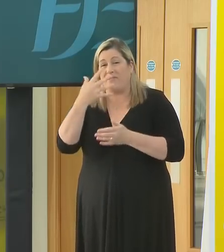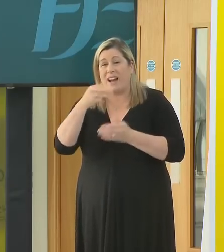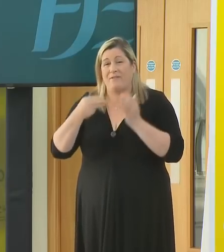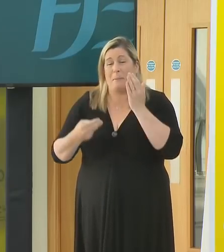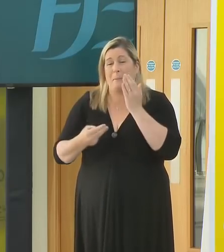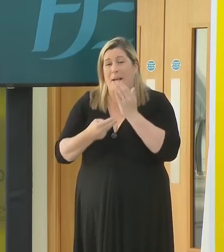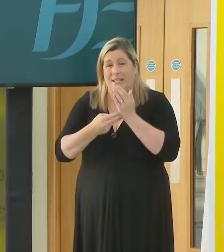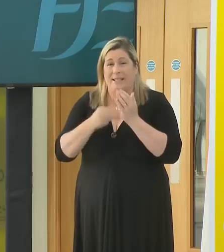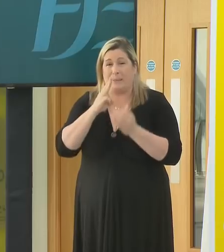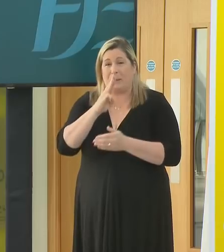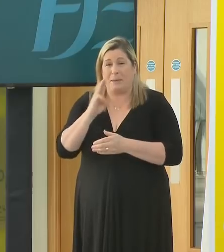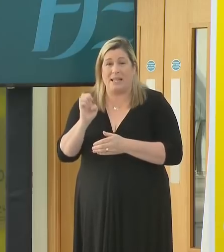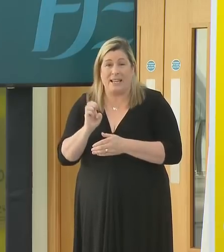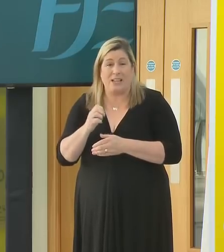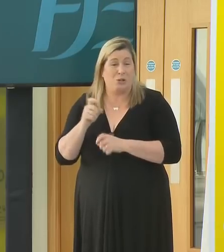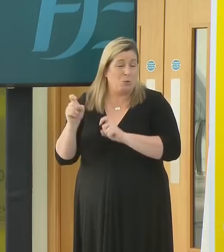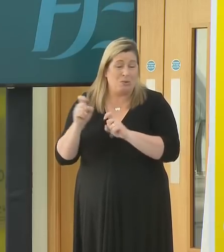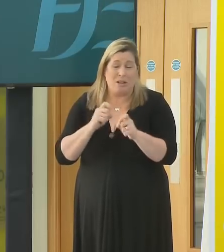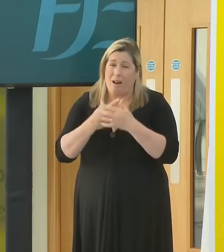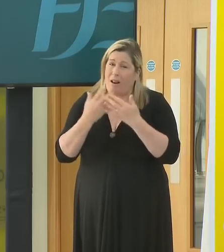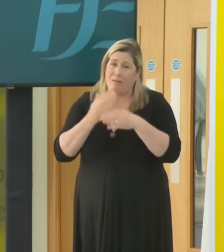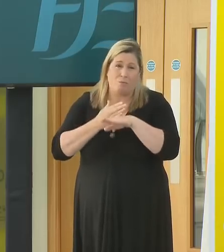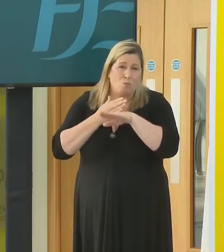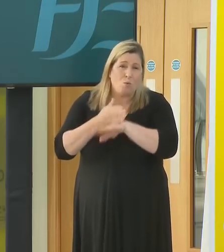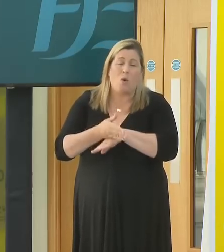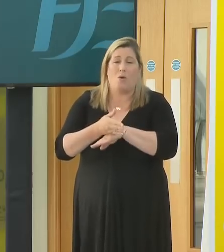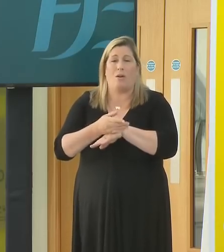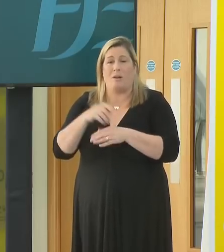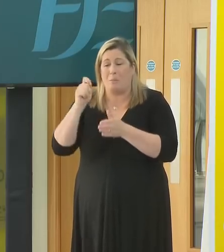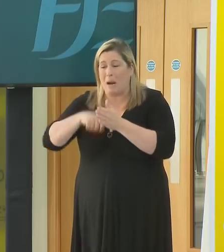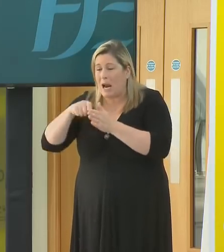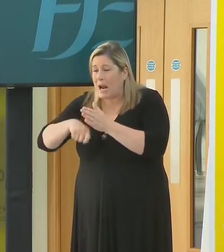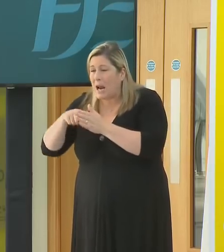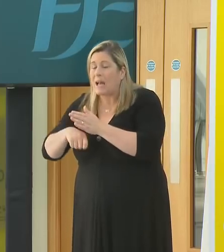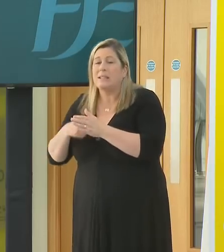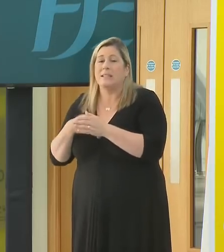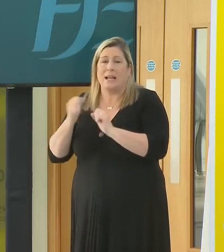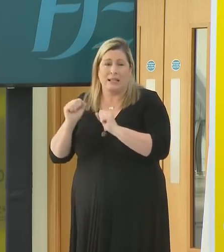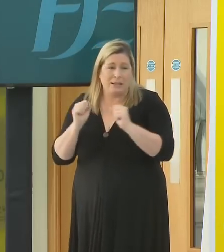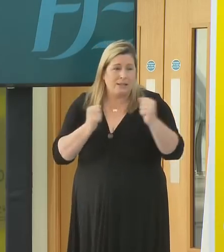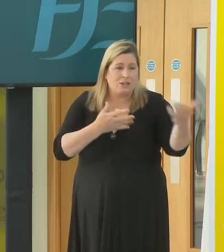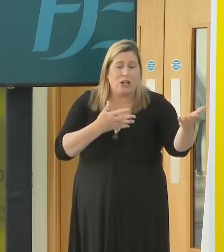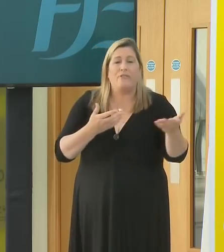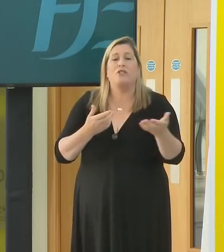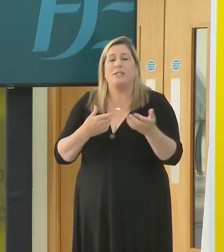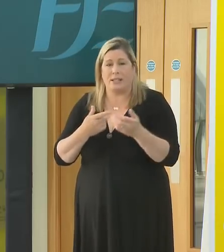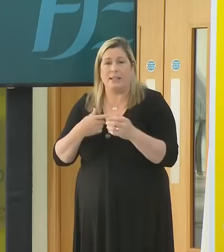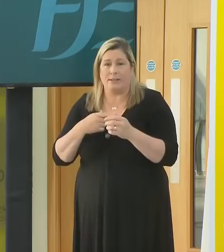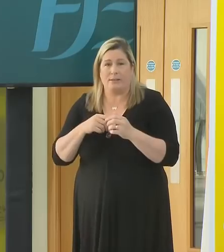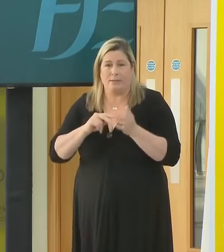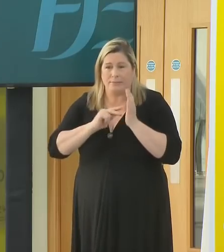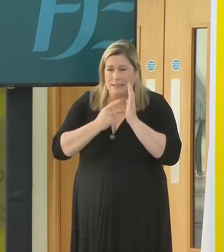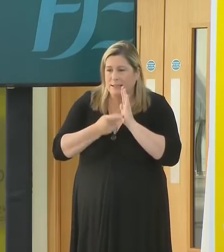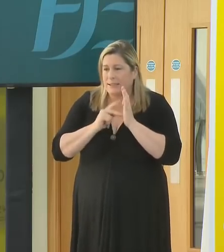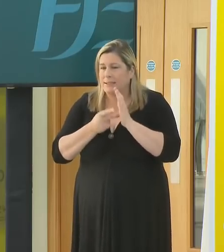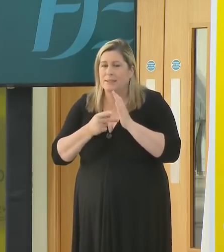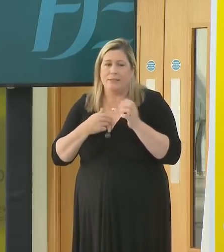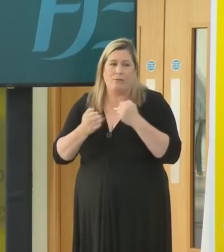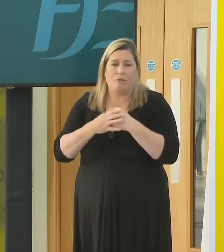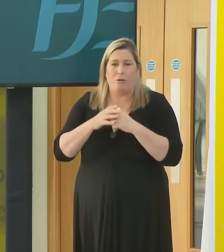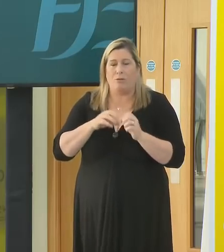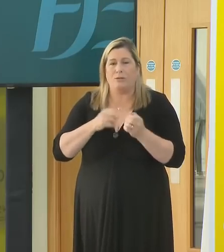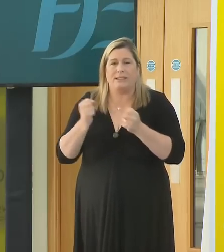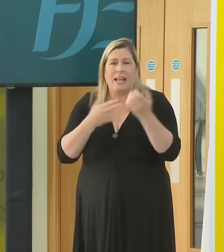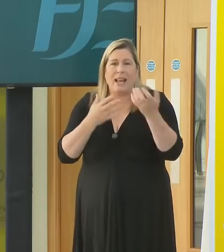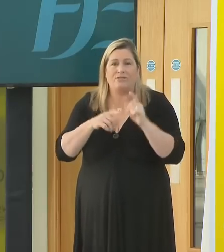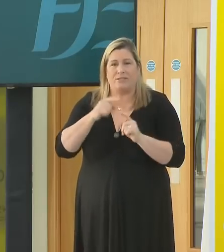very significant work stream, both in terms of the procurement of it and critically the deployment and the logistics around deploying PPE across a much